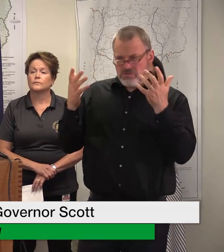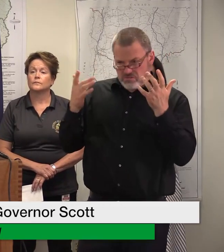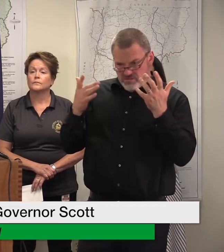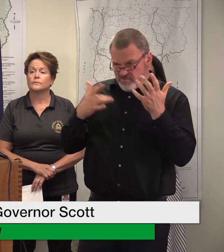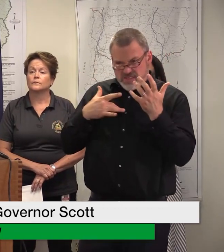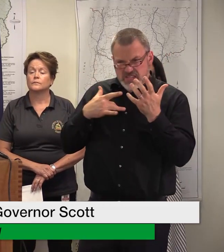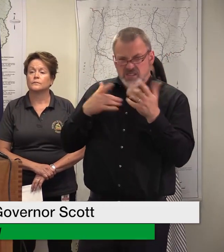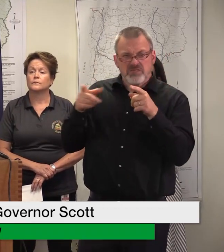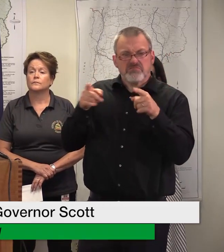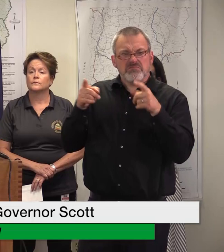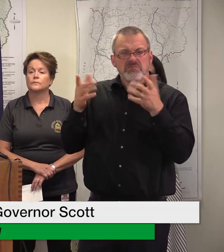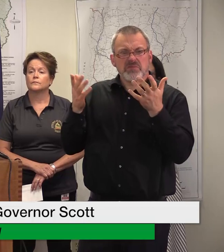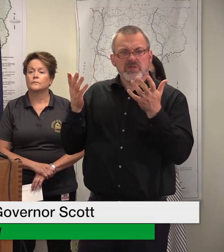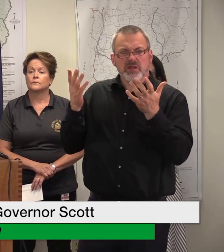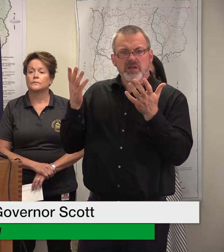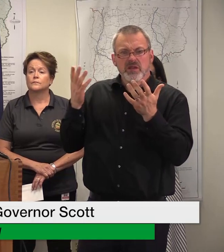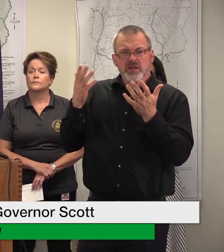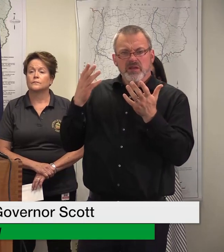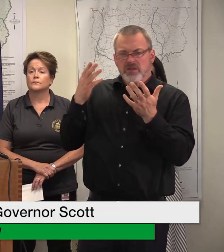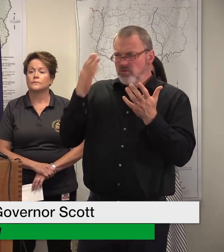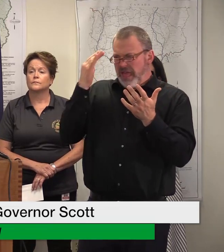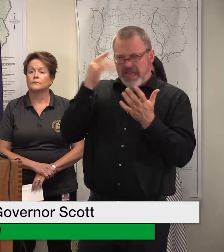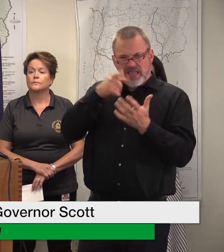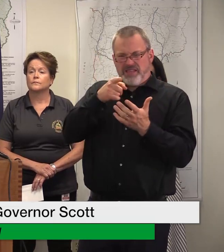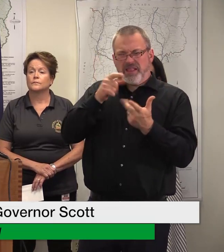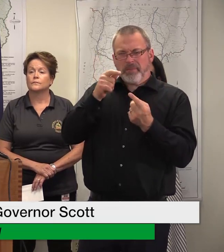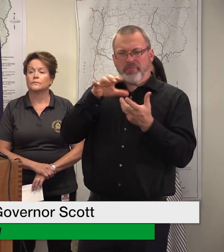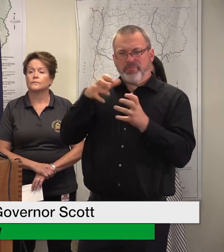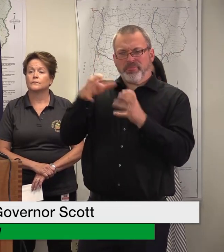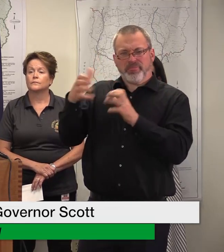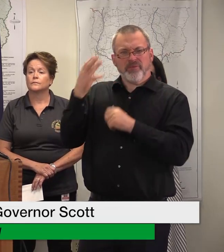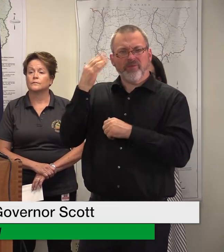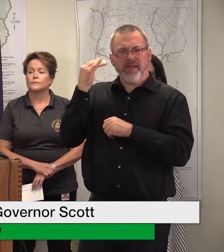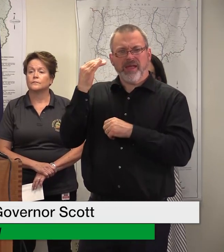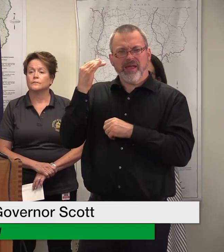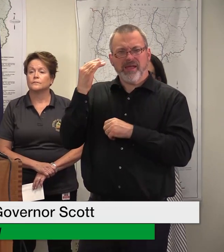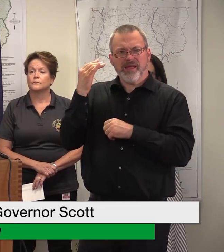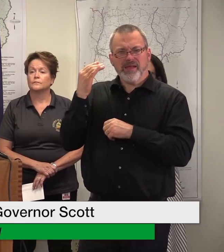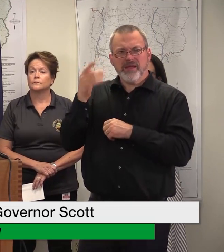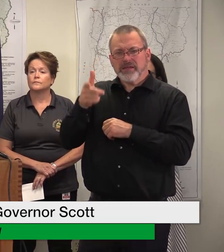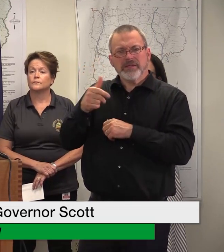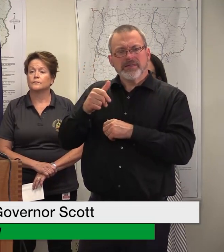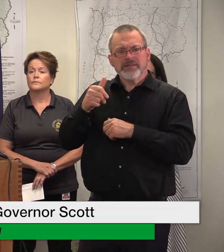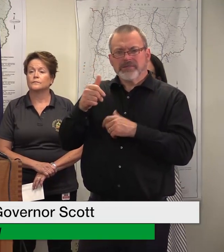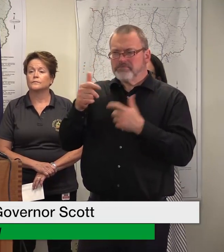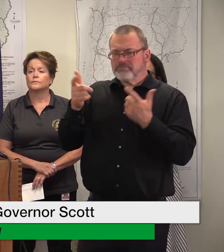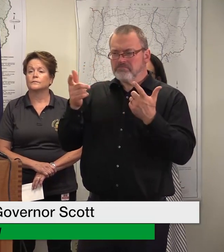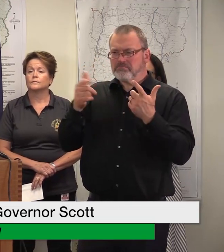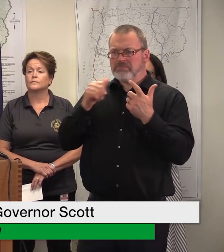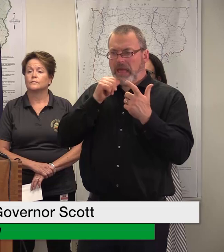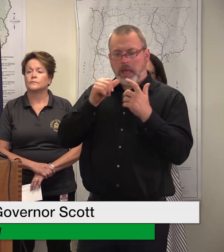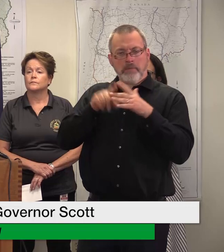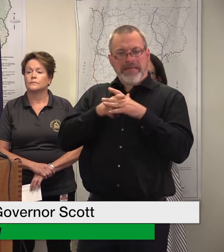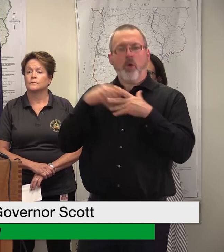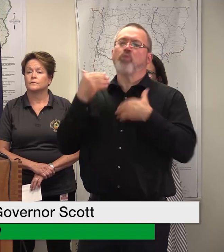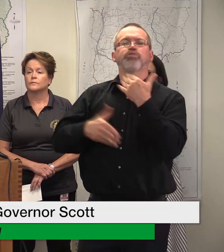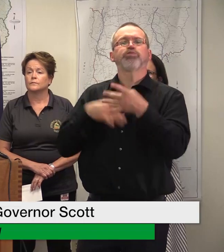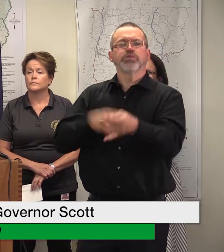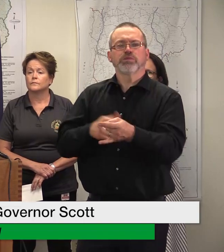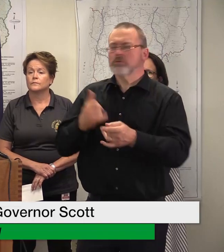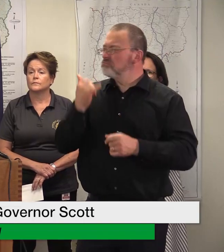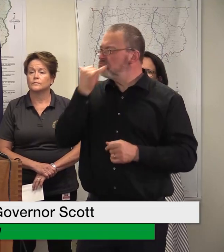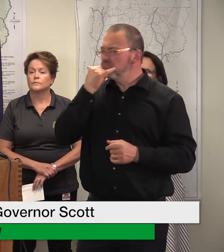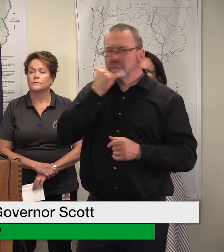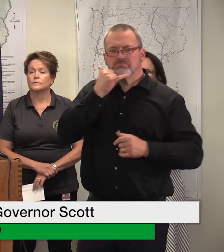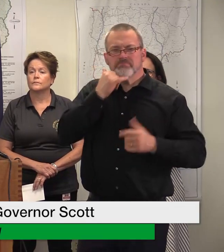sort of understand why it was that the 211 was not able to expand from the handful of people working